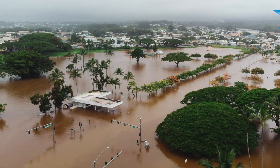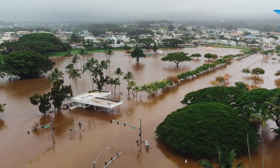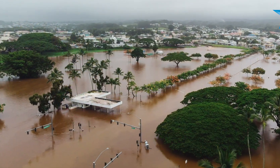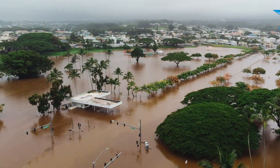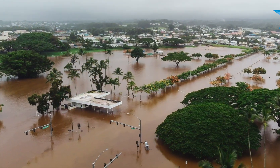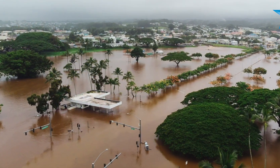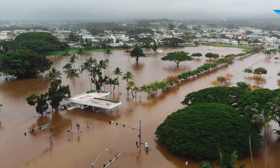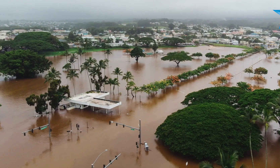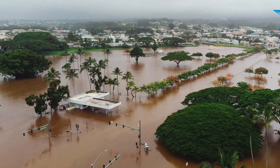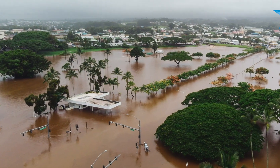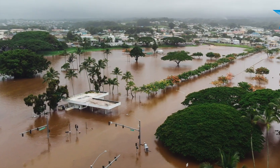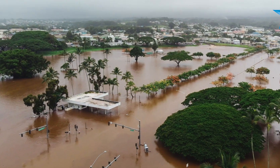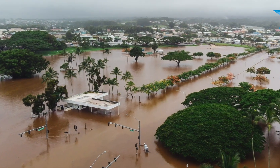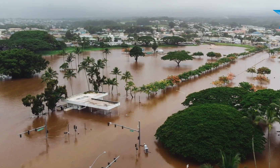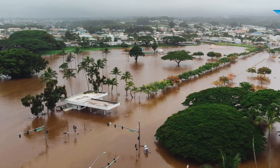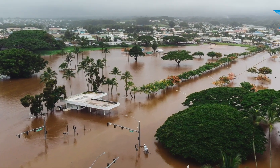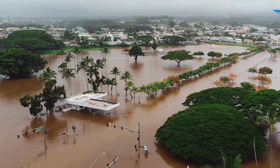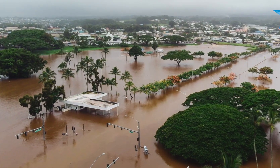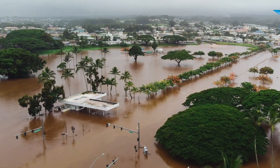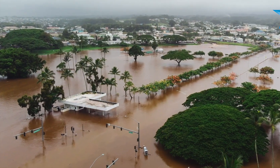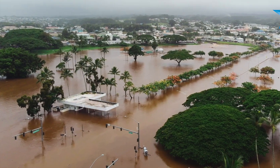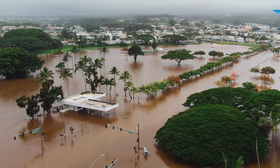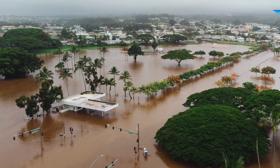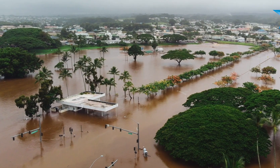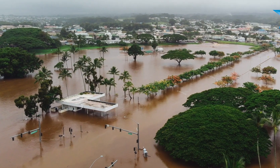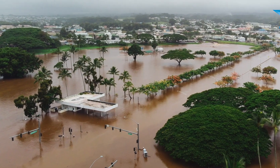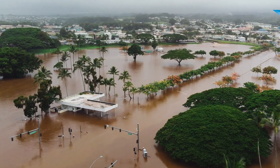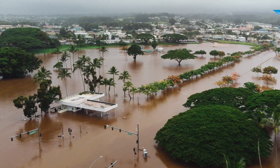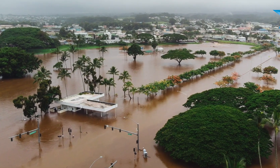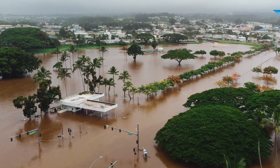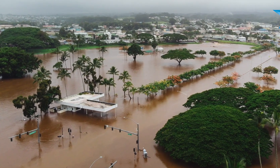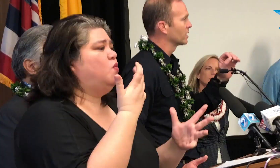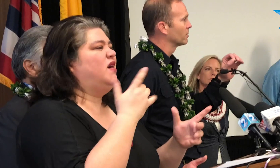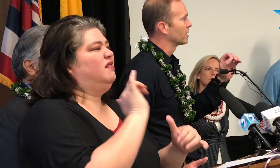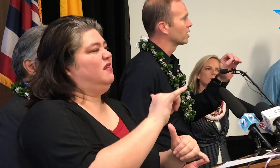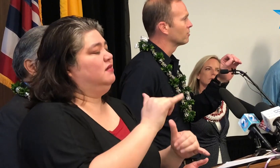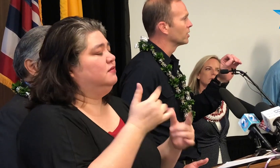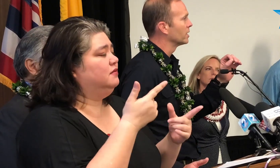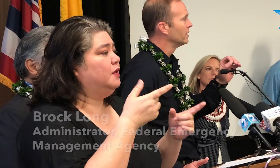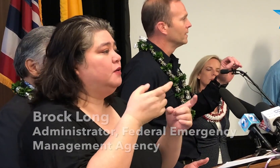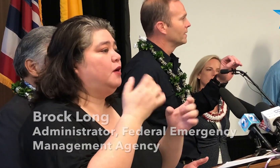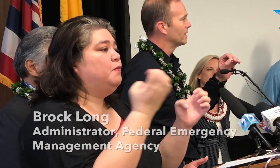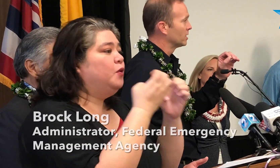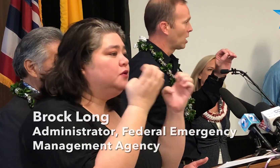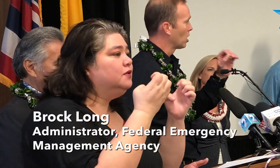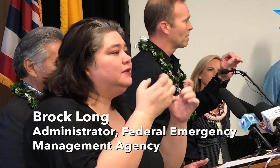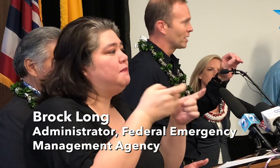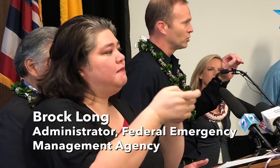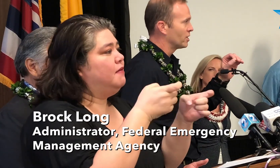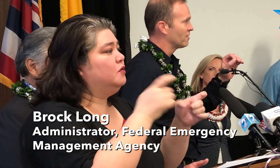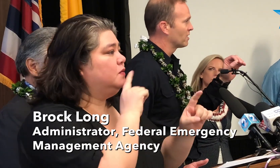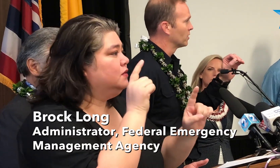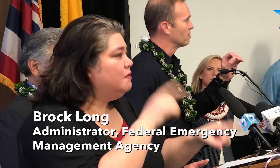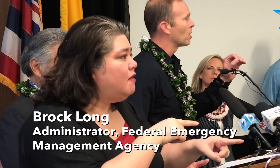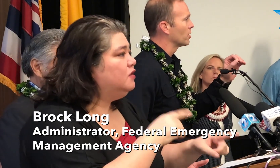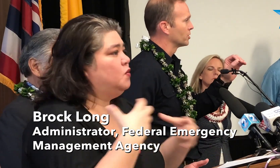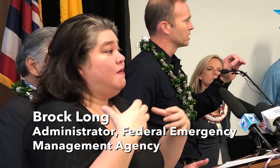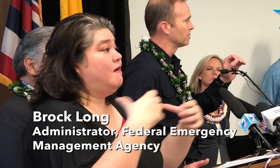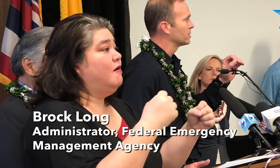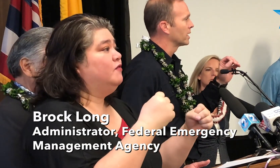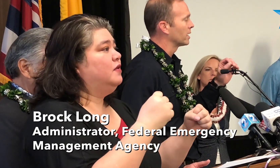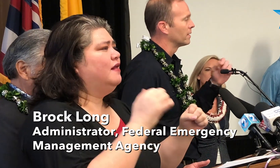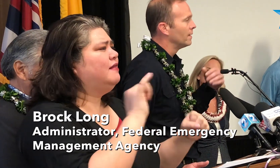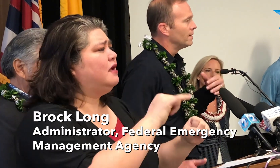oranges bottom line is is that successful emergency management response and recovery is all about unity of effort and